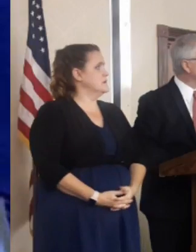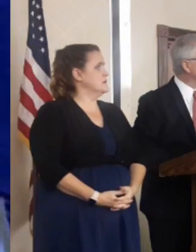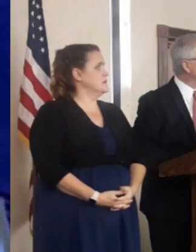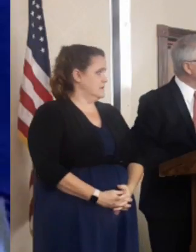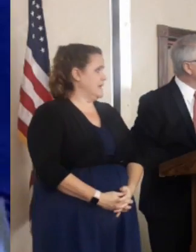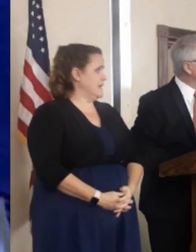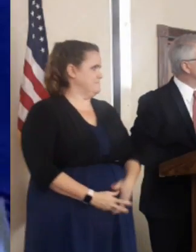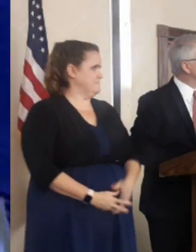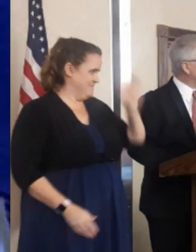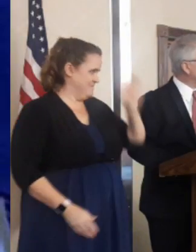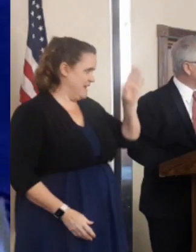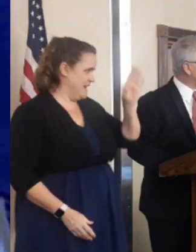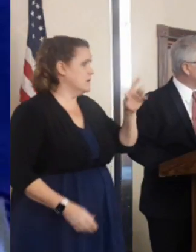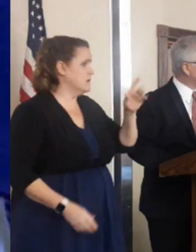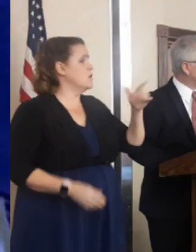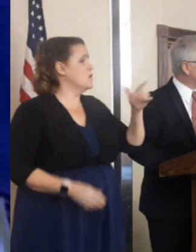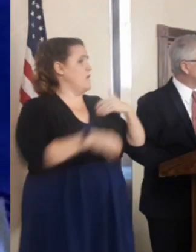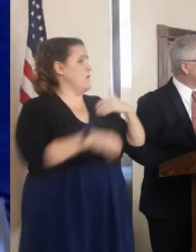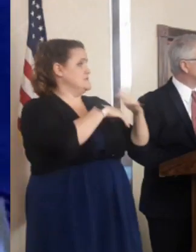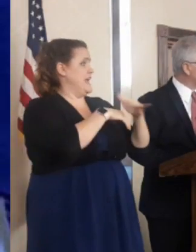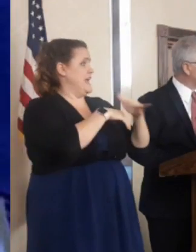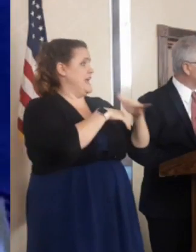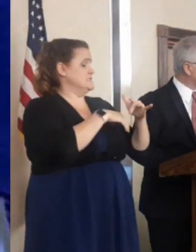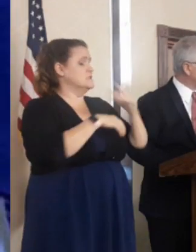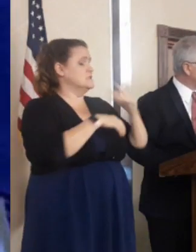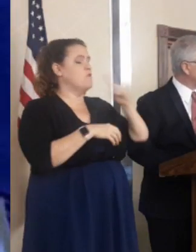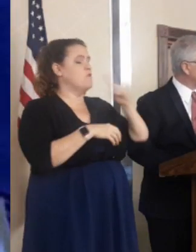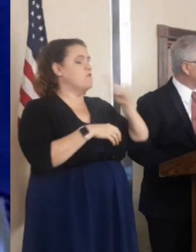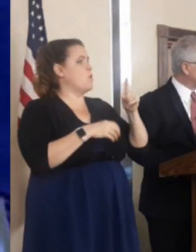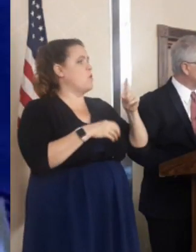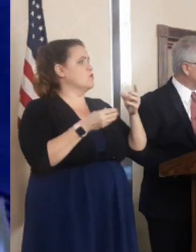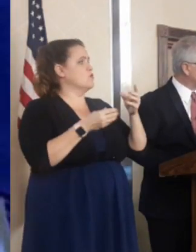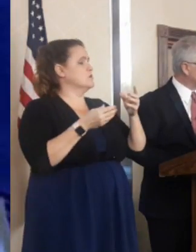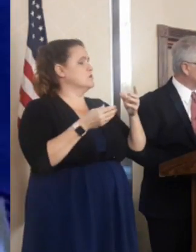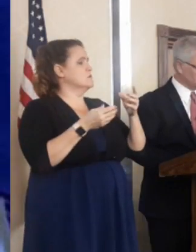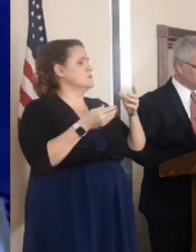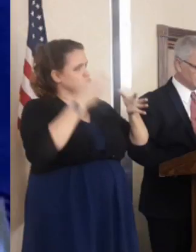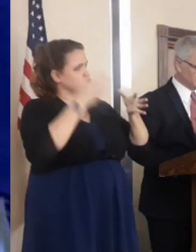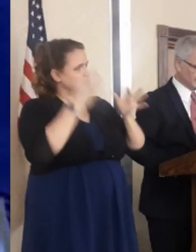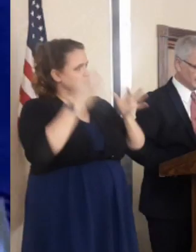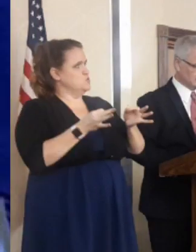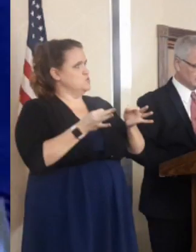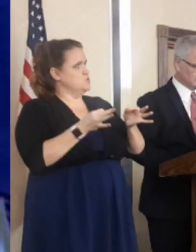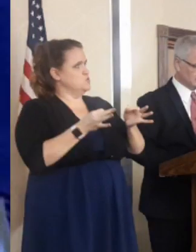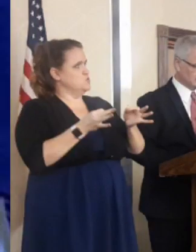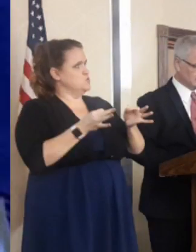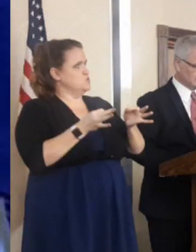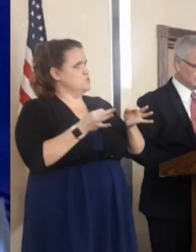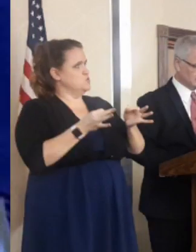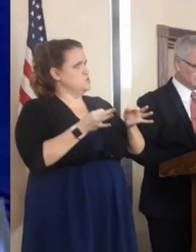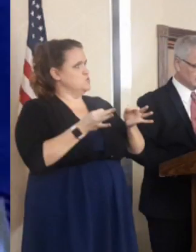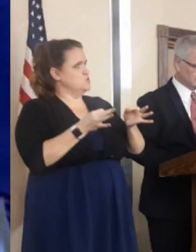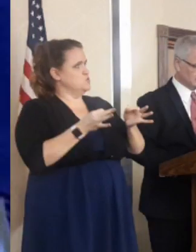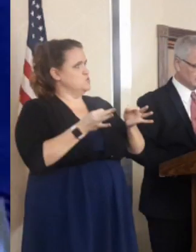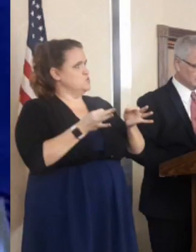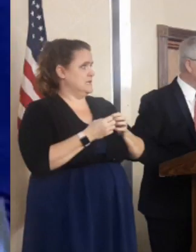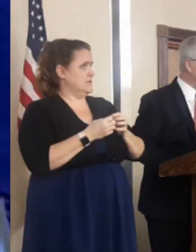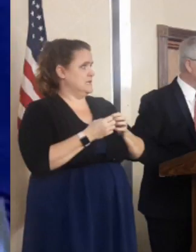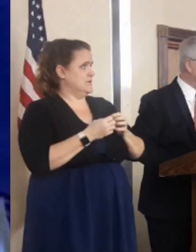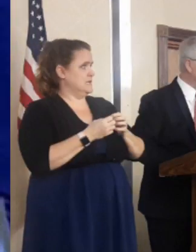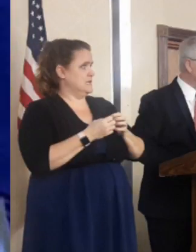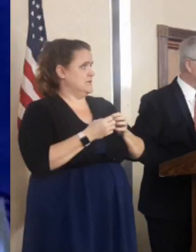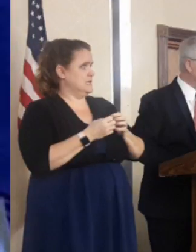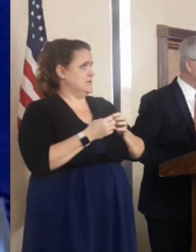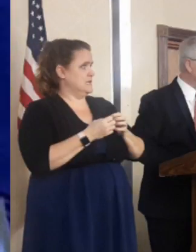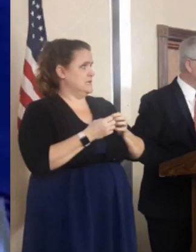There is a space available on the resolutions committee if you would like to do the resolutions. There is space available on